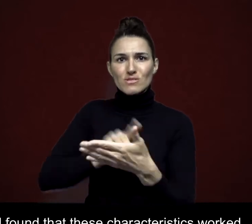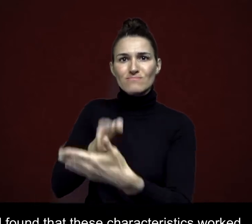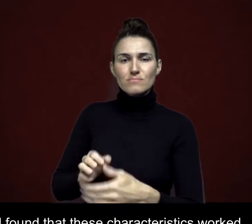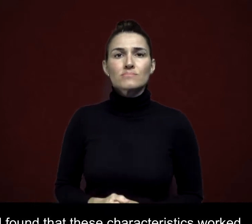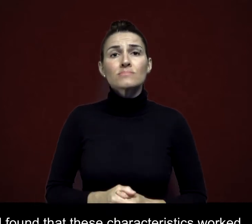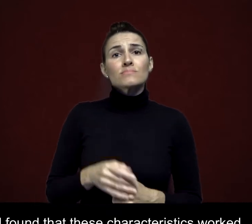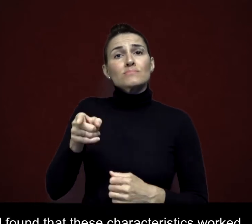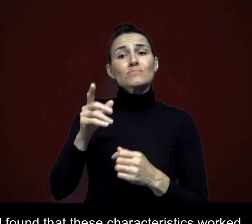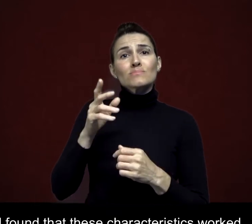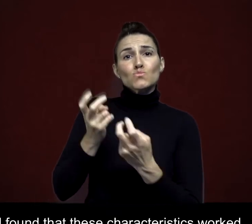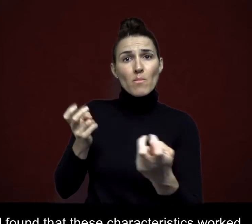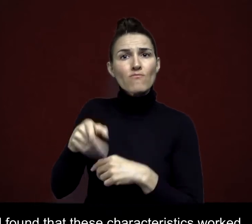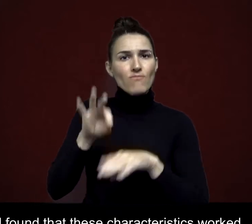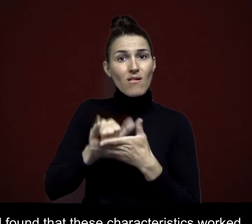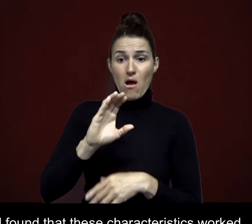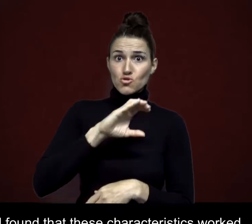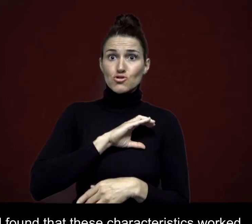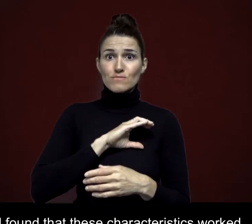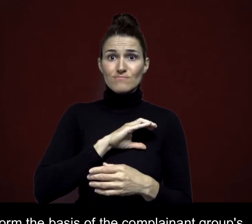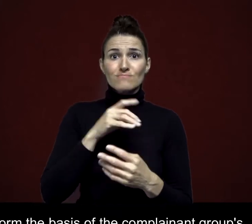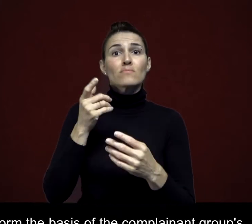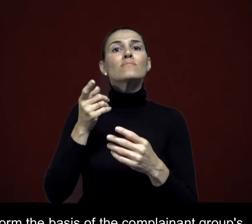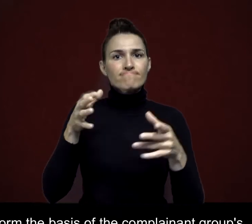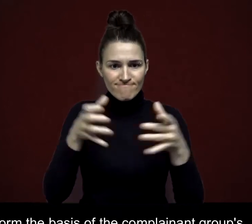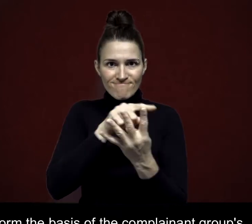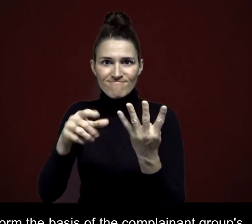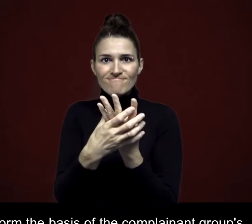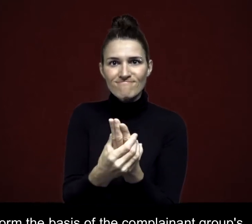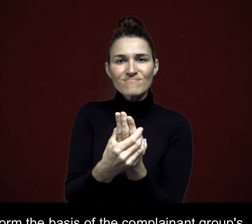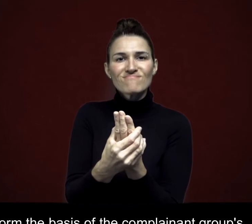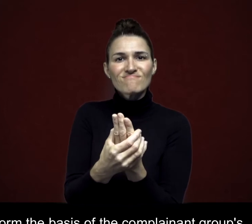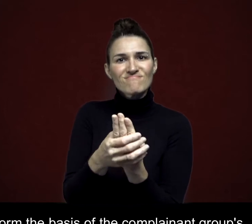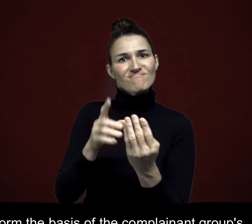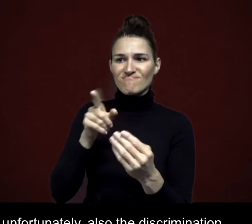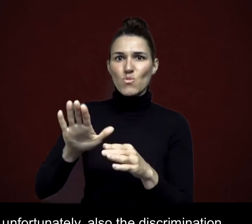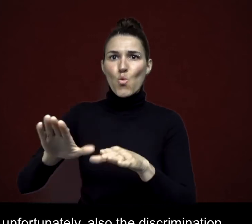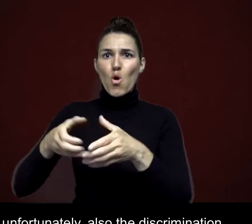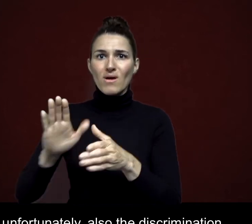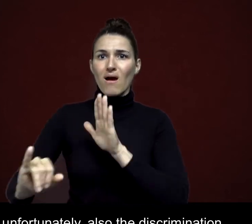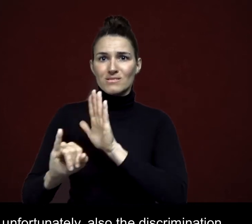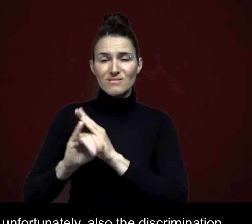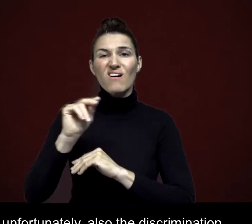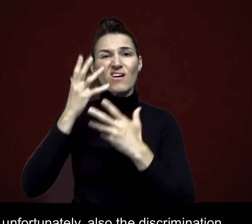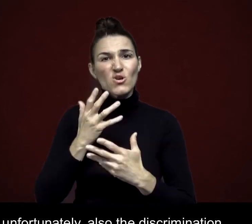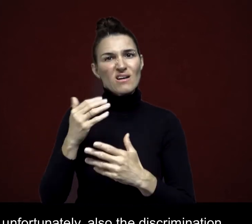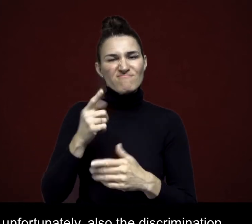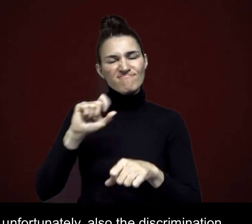tribunal found that these characteristics work together to form the basis of the complainant group's identity, and unfortunately also